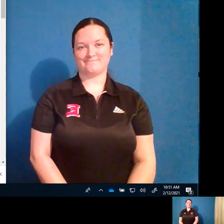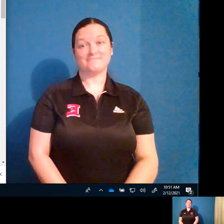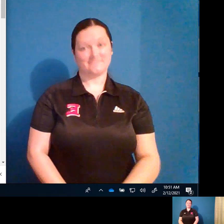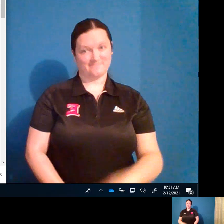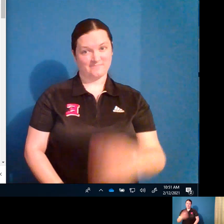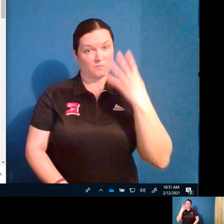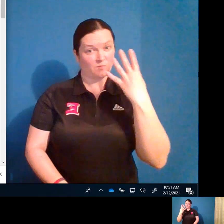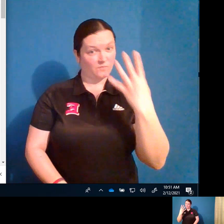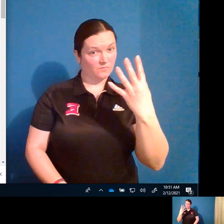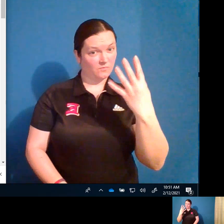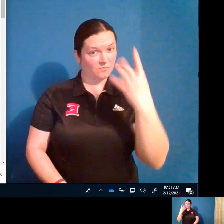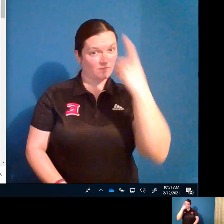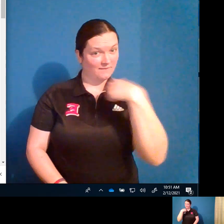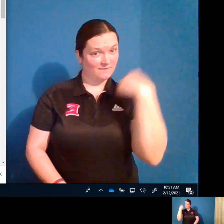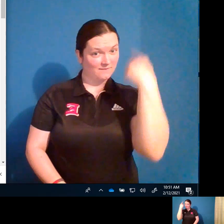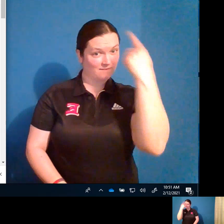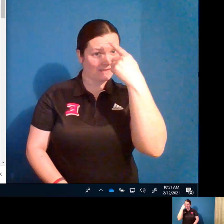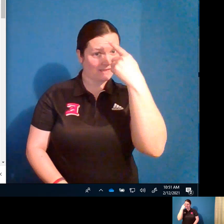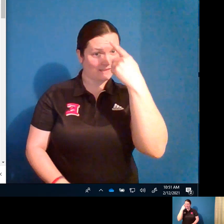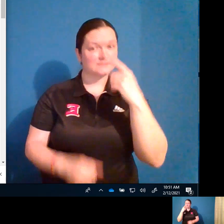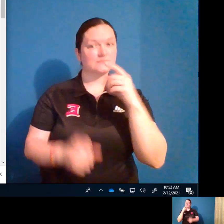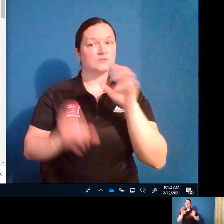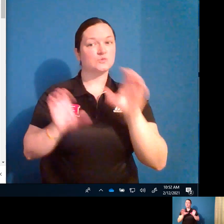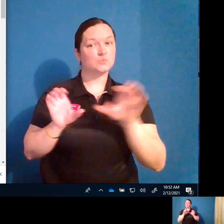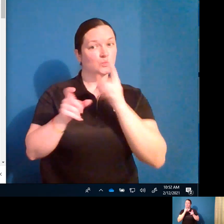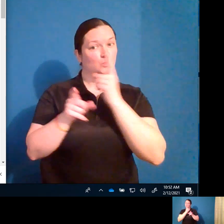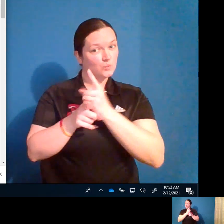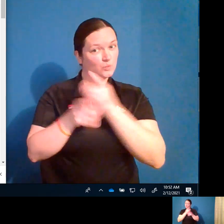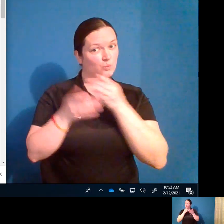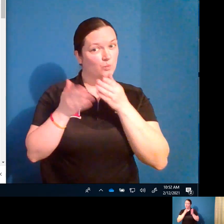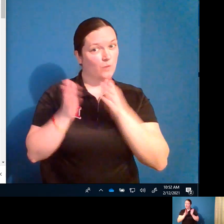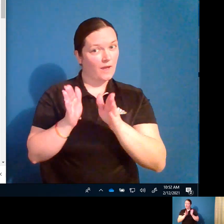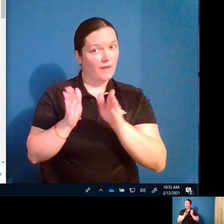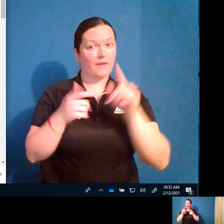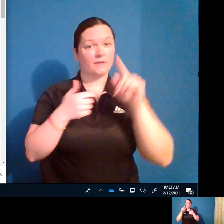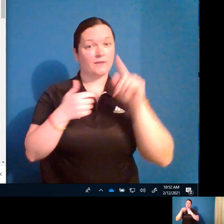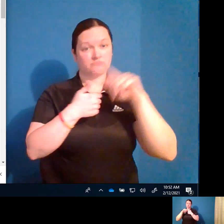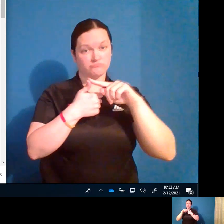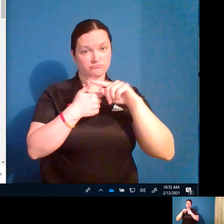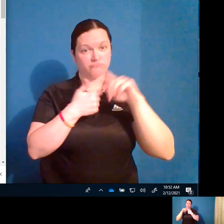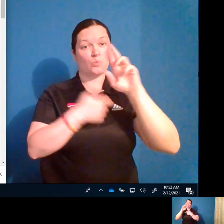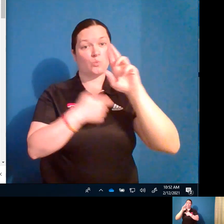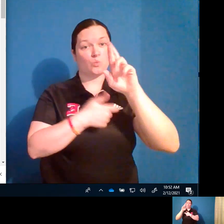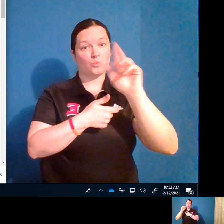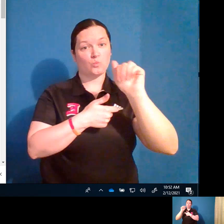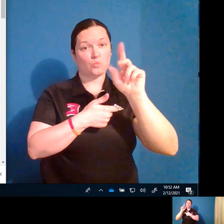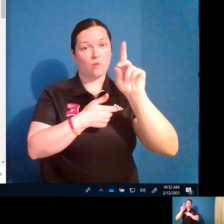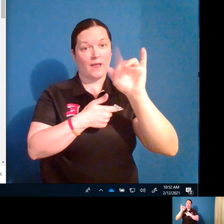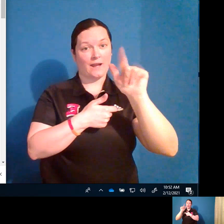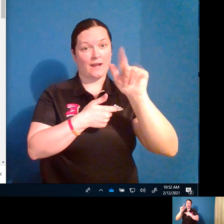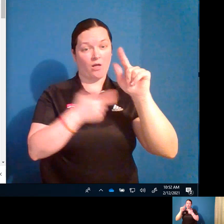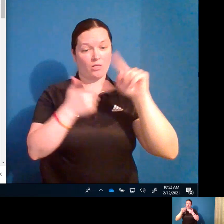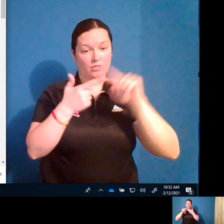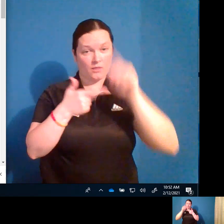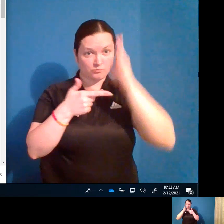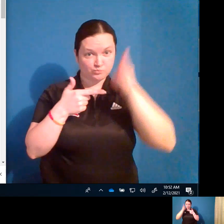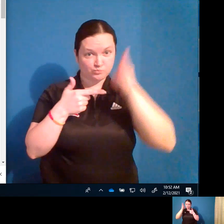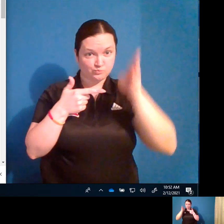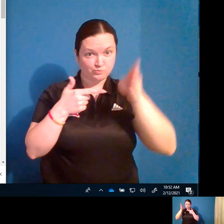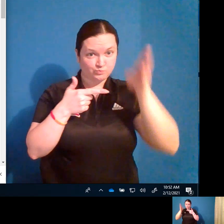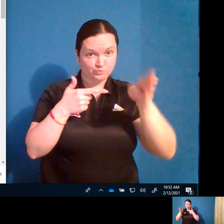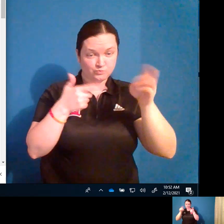You need 4 faces, and you need to do them the correct way. I need to see a radial. I need to see an up and down. I need to